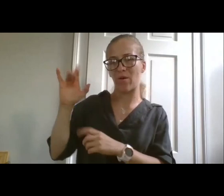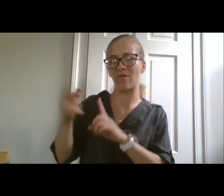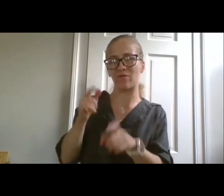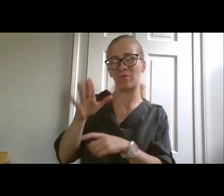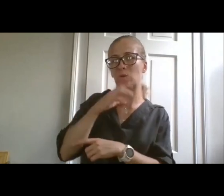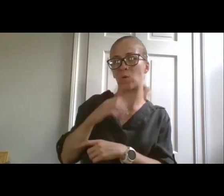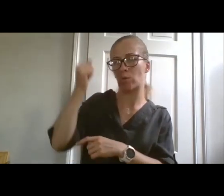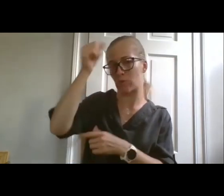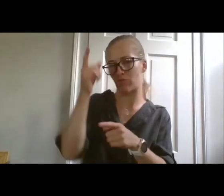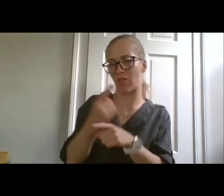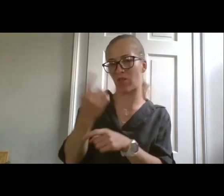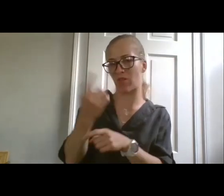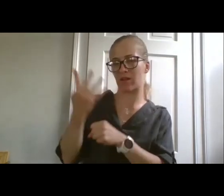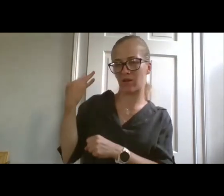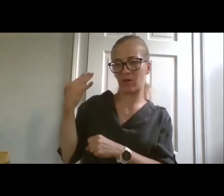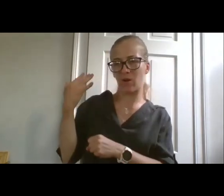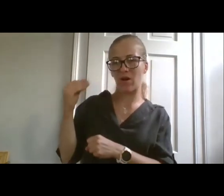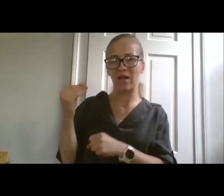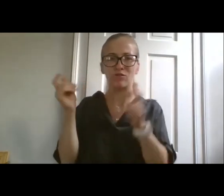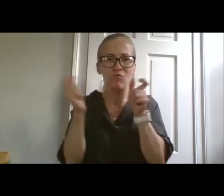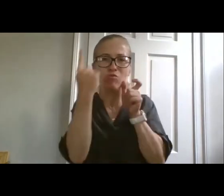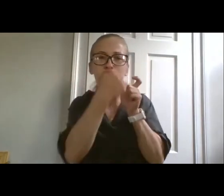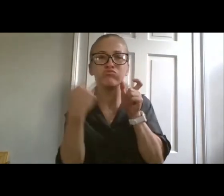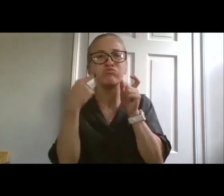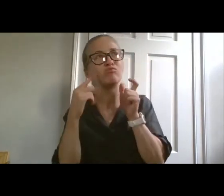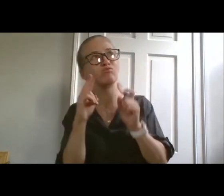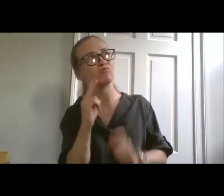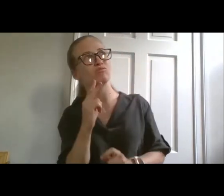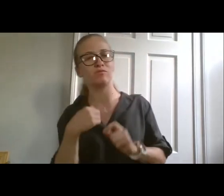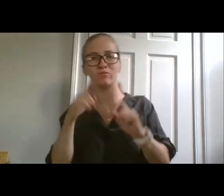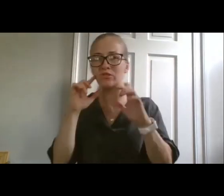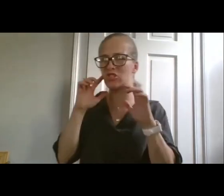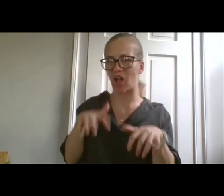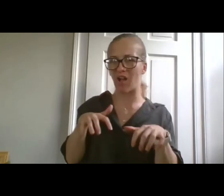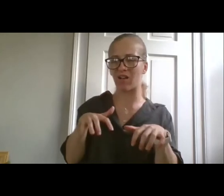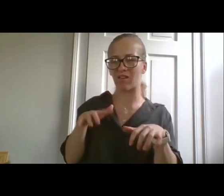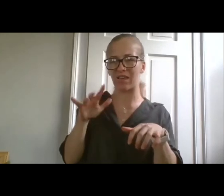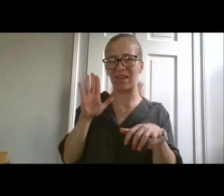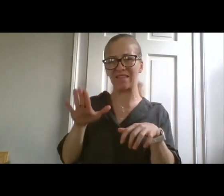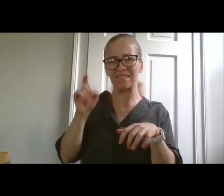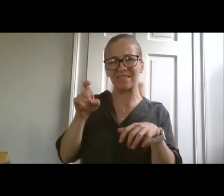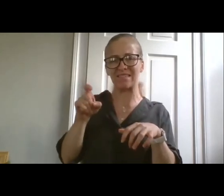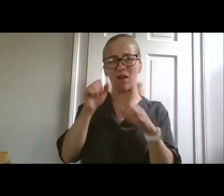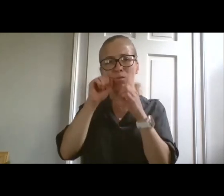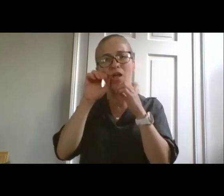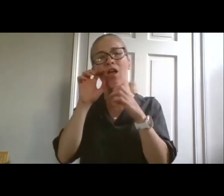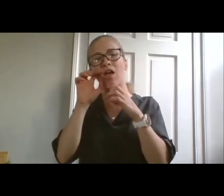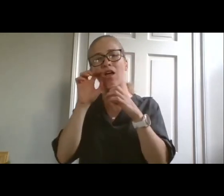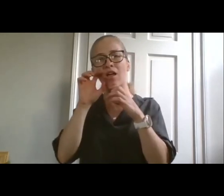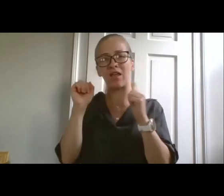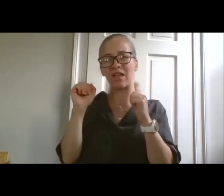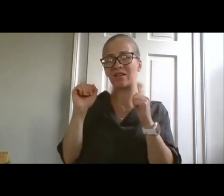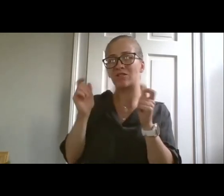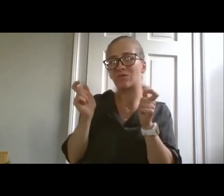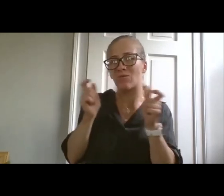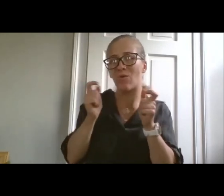ago. And yet Oscar's small round face still startled me. The unabashed need of his open mouth, all his tiny milk teeth